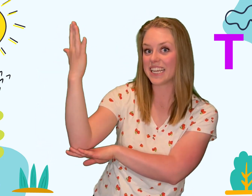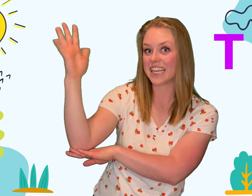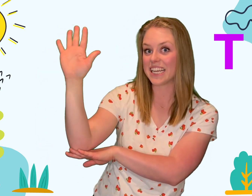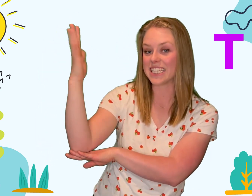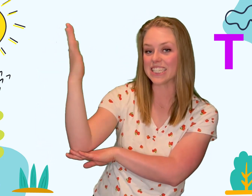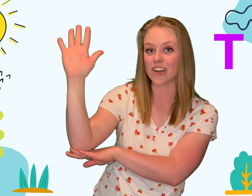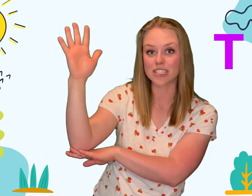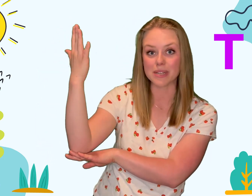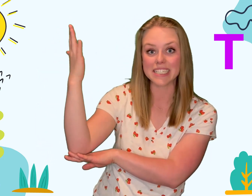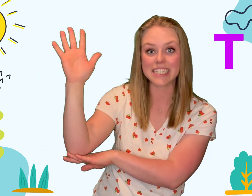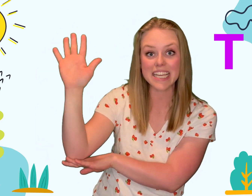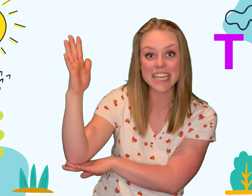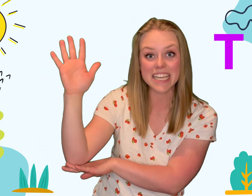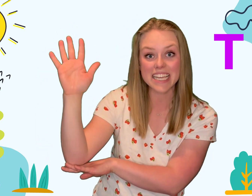Tree starts with T.